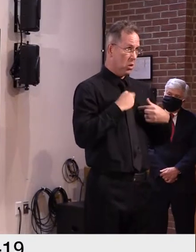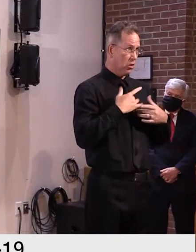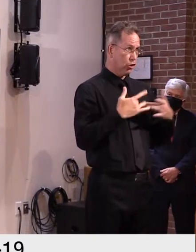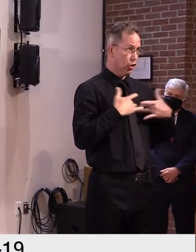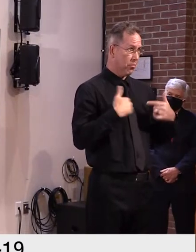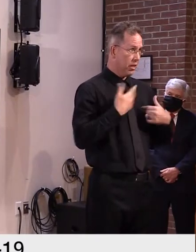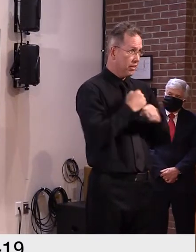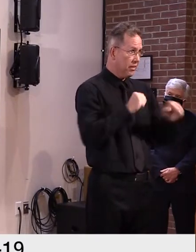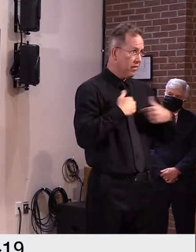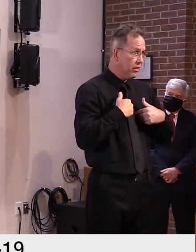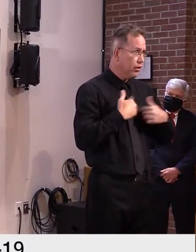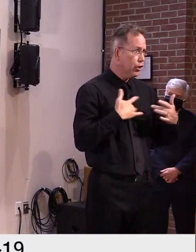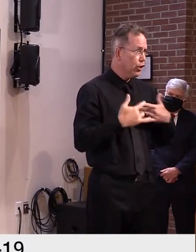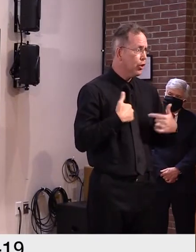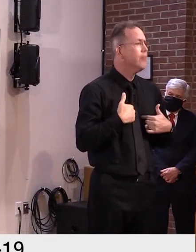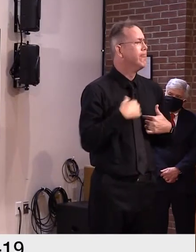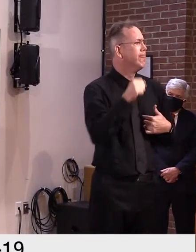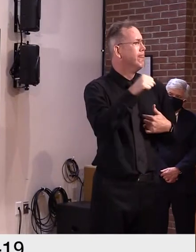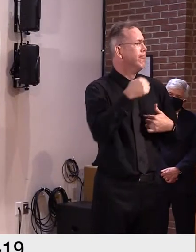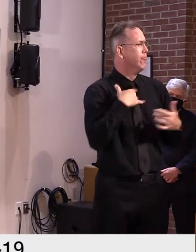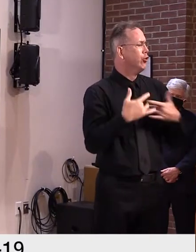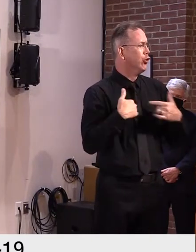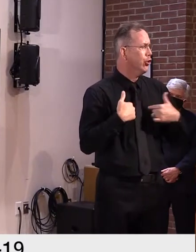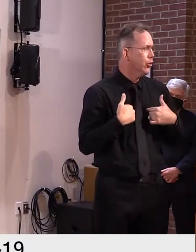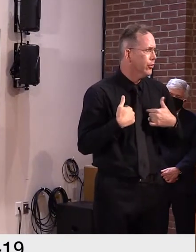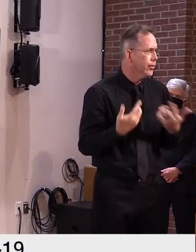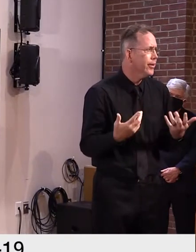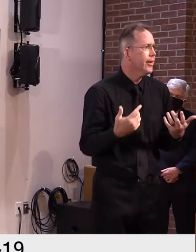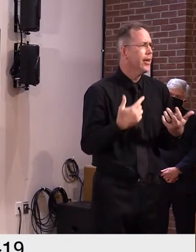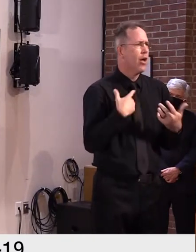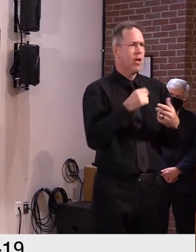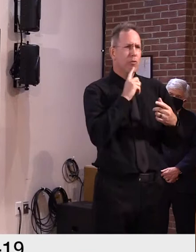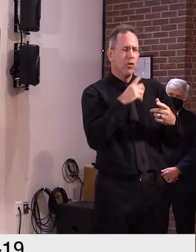have a great deal of respect